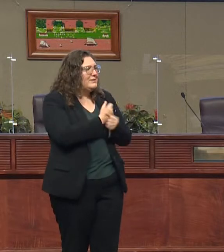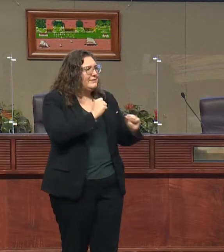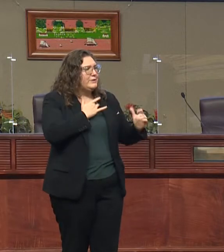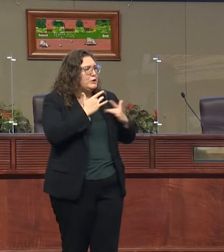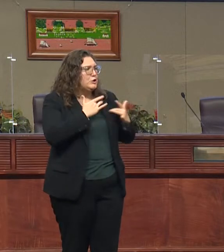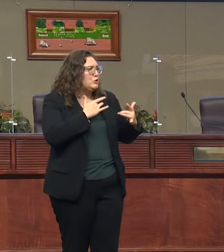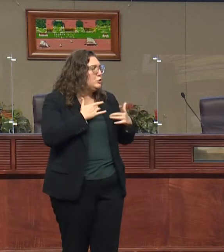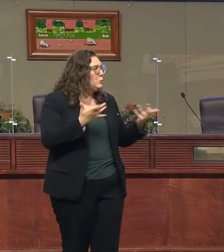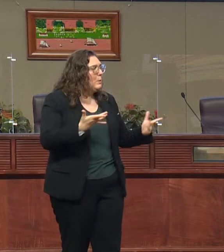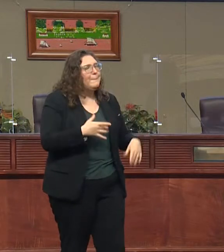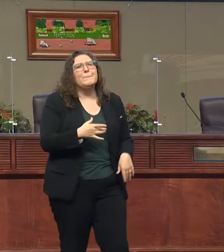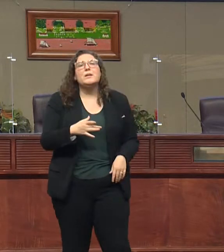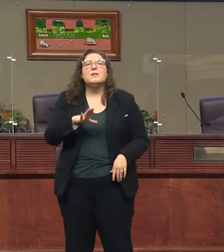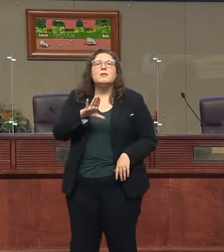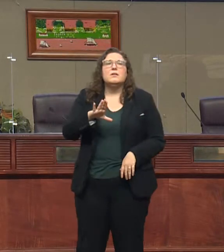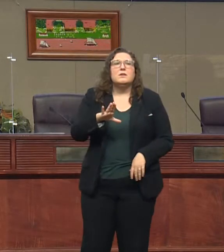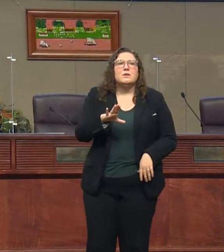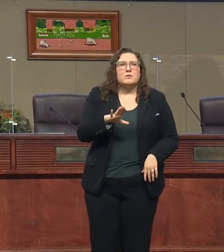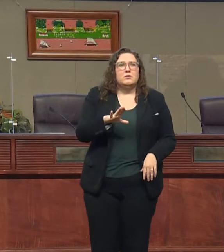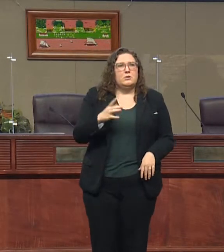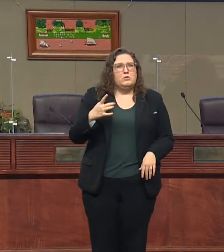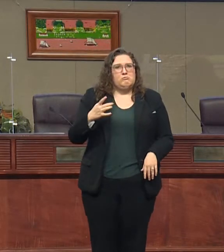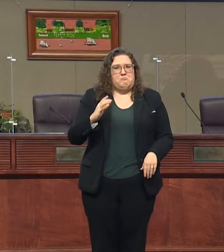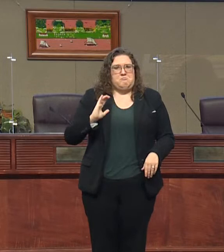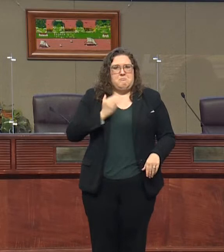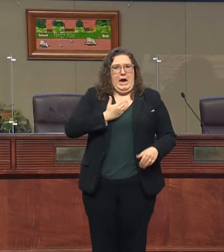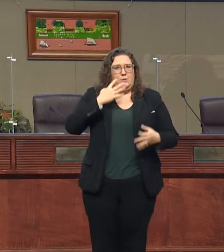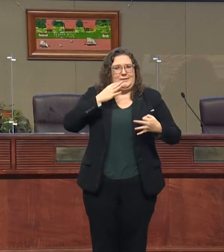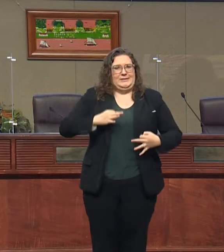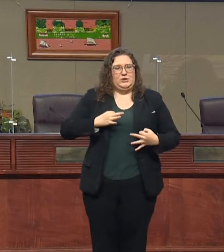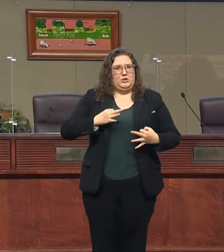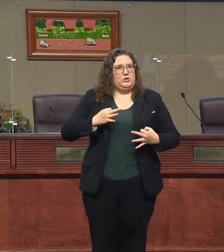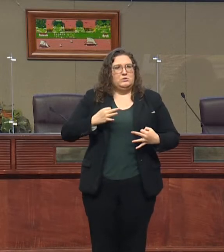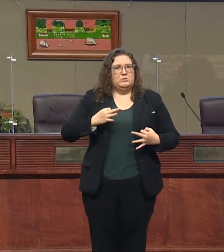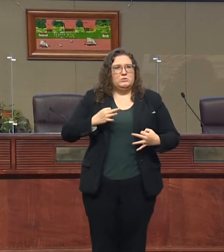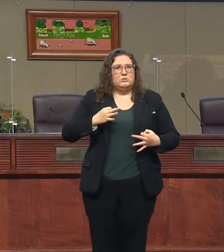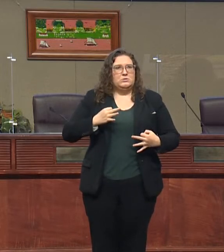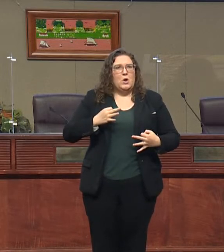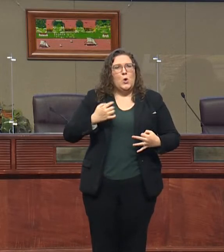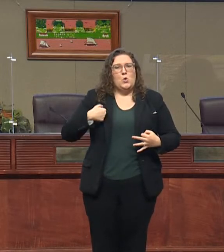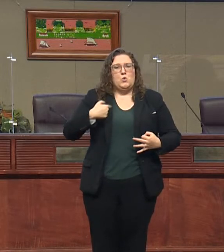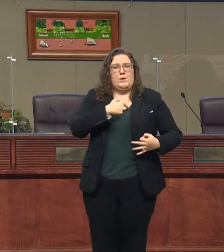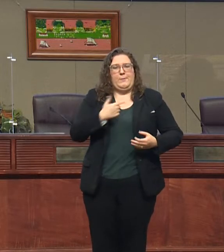relaxing of our mandates based upon discussions with the